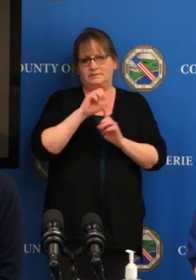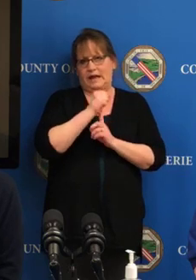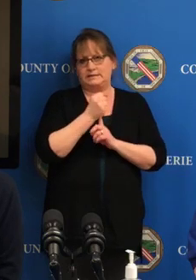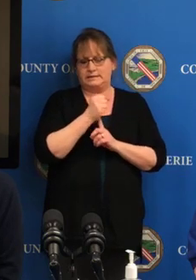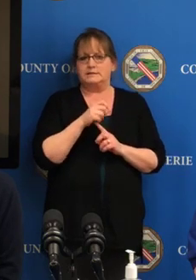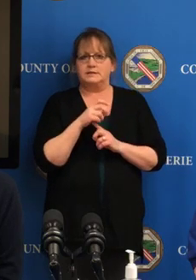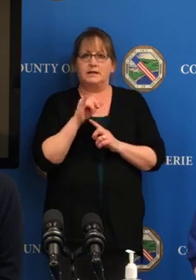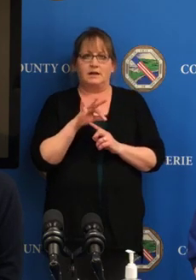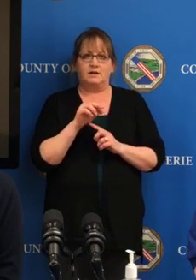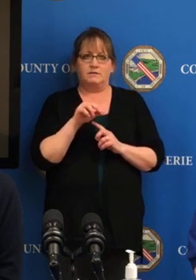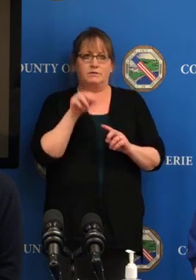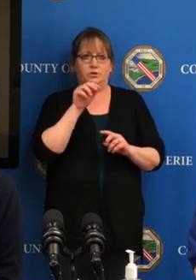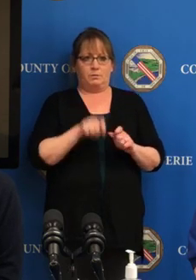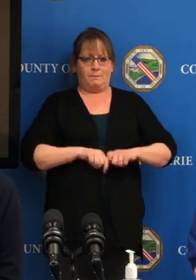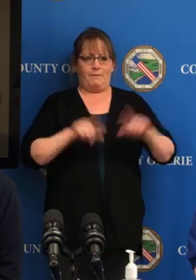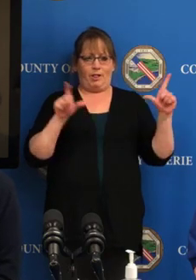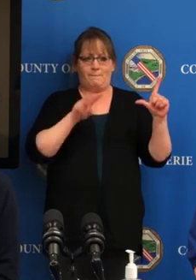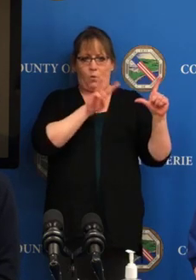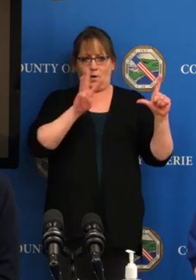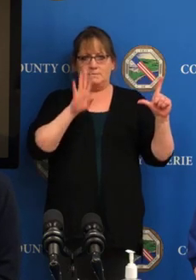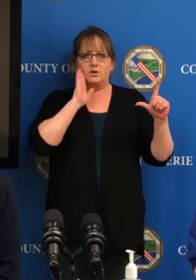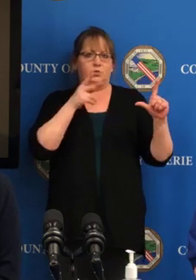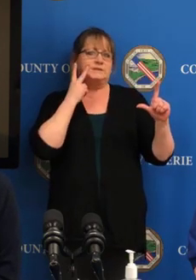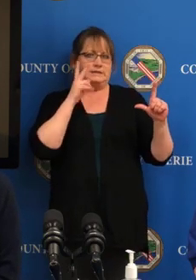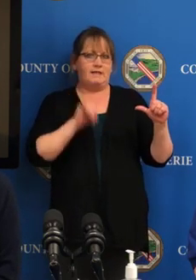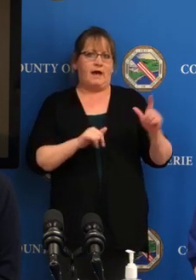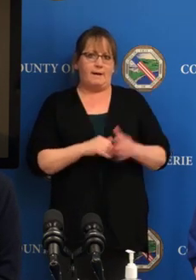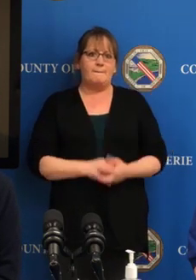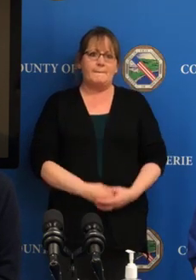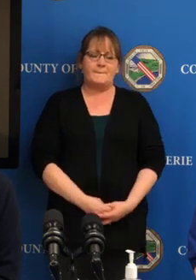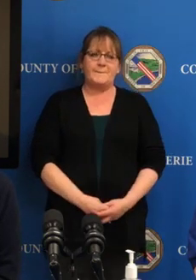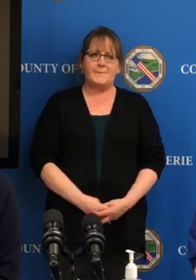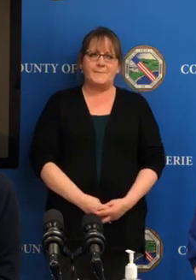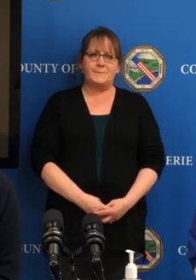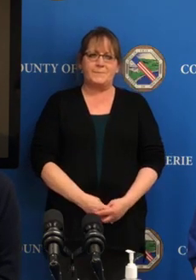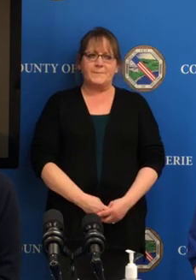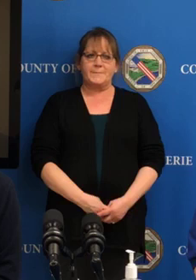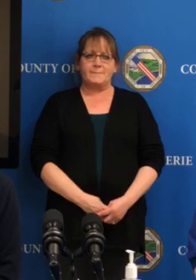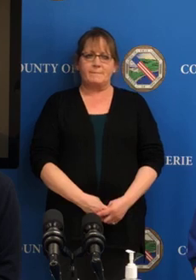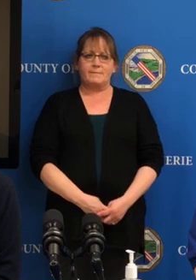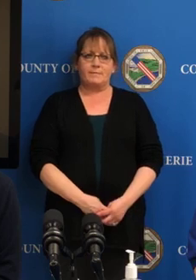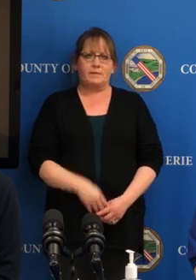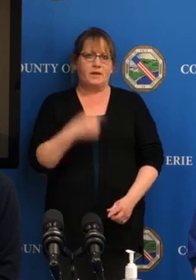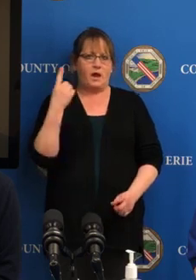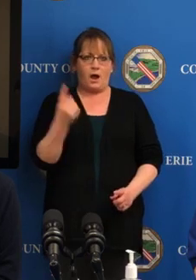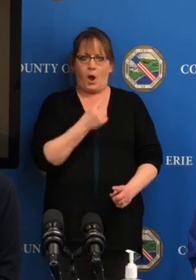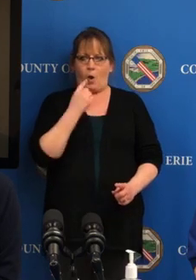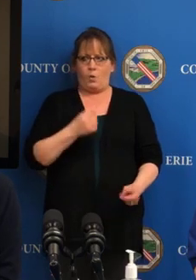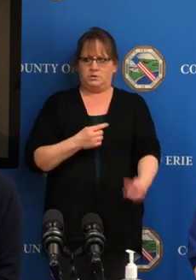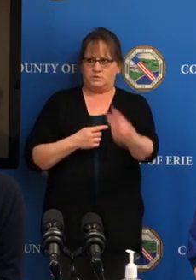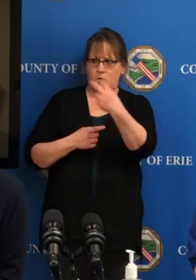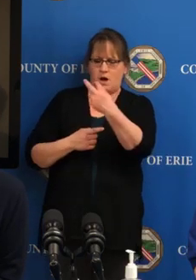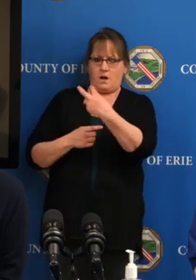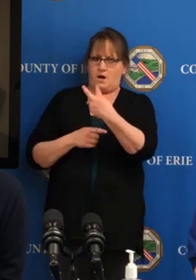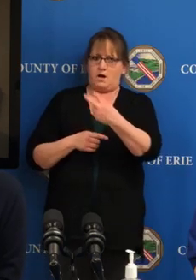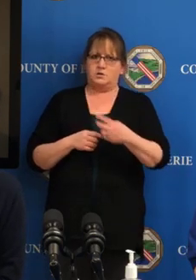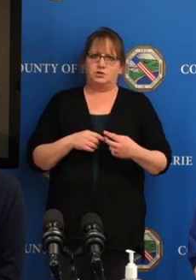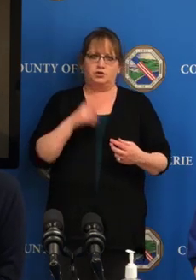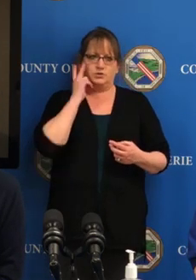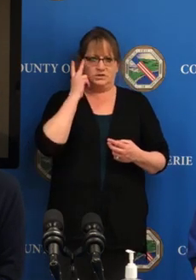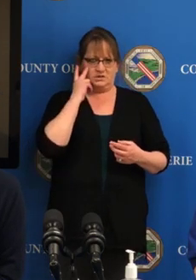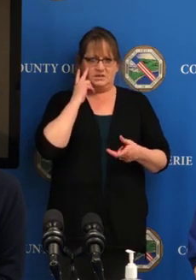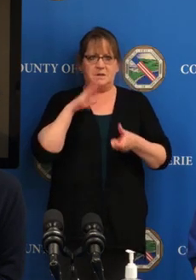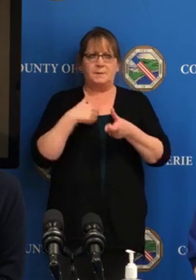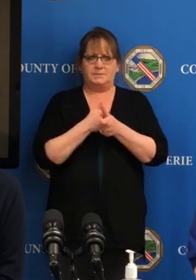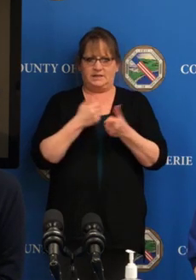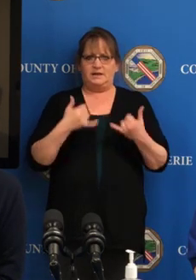if you go to the website right now, I'm pretty certain you'll see it there. So that always keep track of, and as you can see, we've updated it